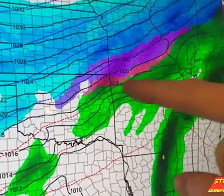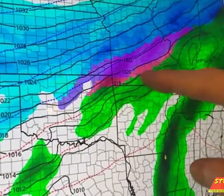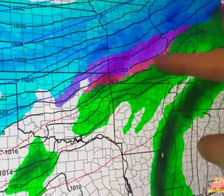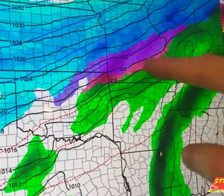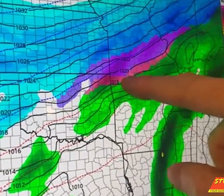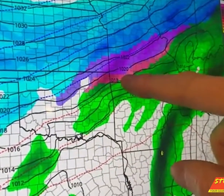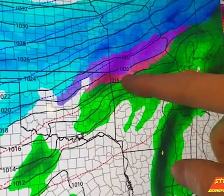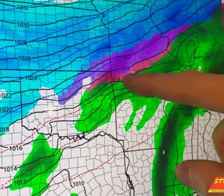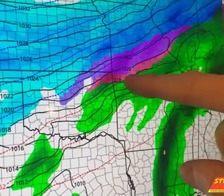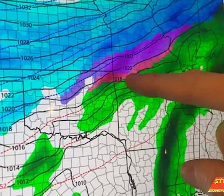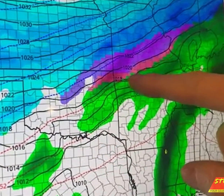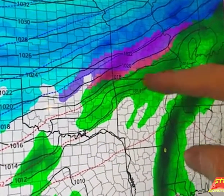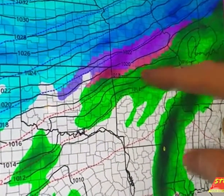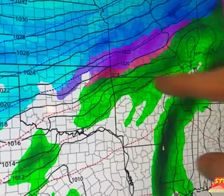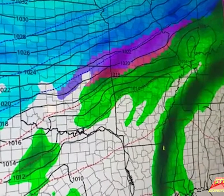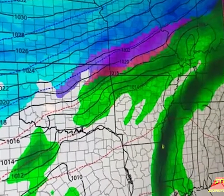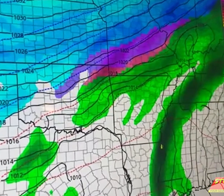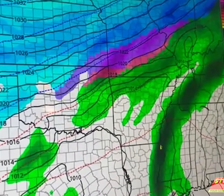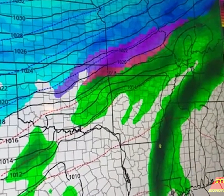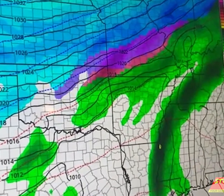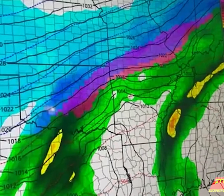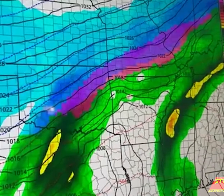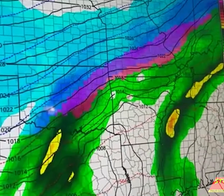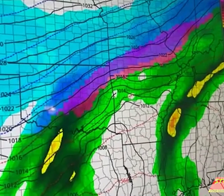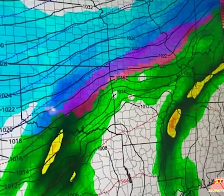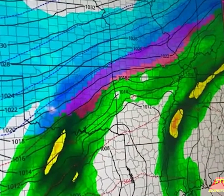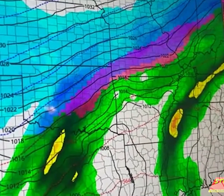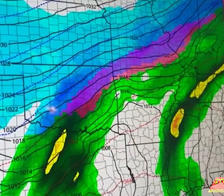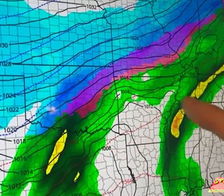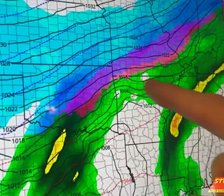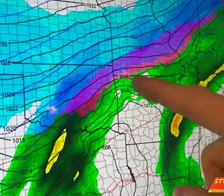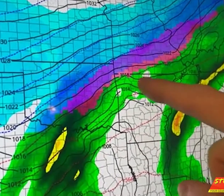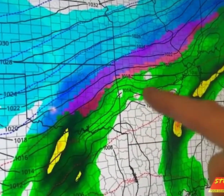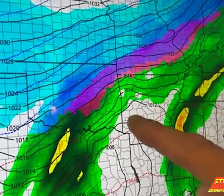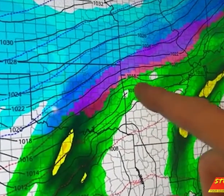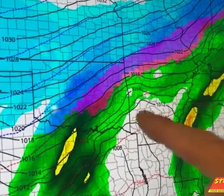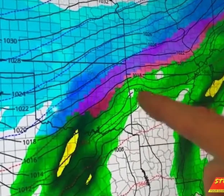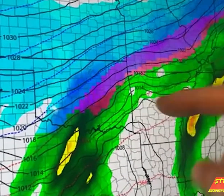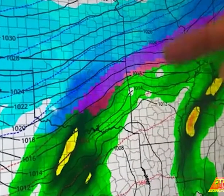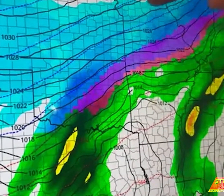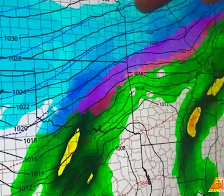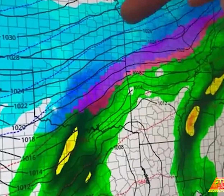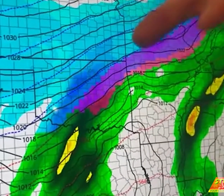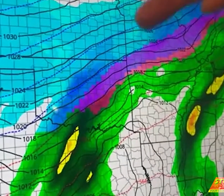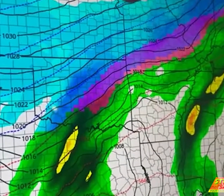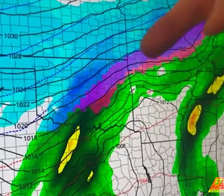little sliver of freezing rain. This is noon on Wednesday. And you keep going. It's thinking the cold air is not going to come